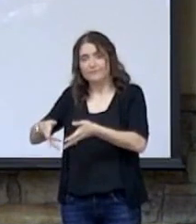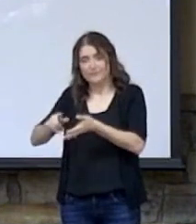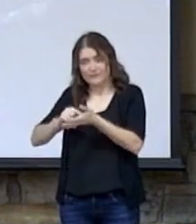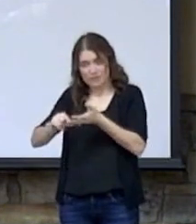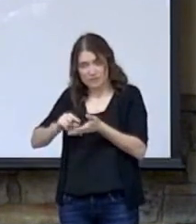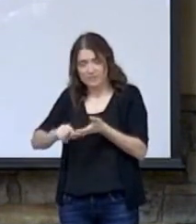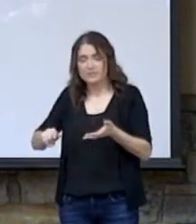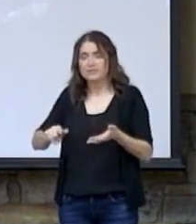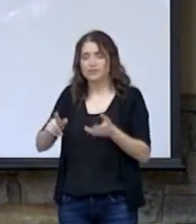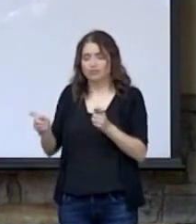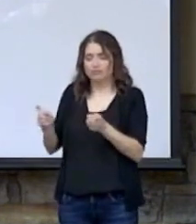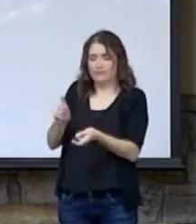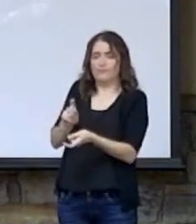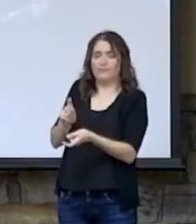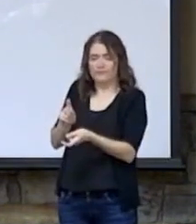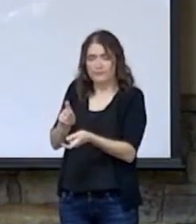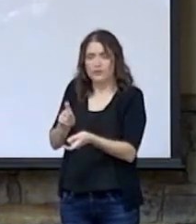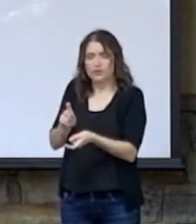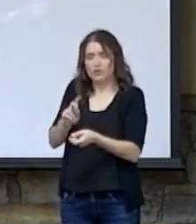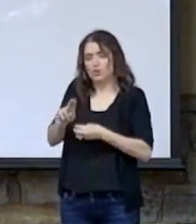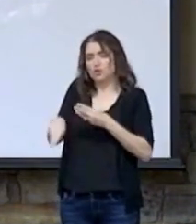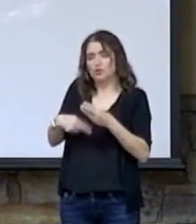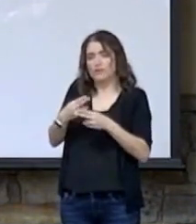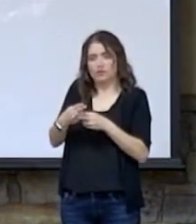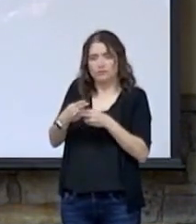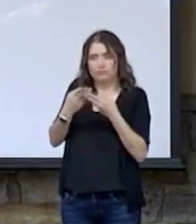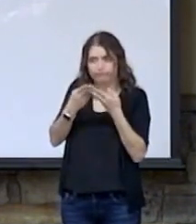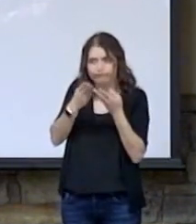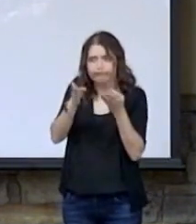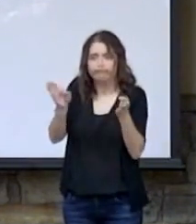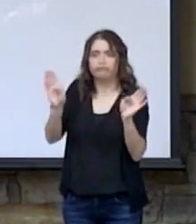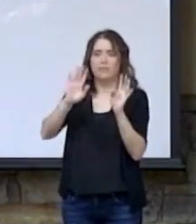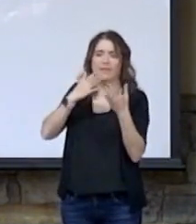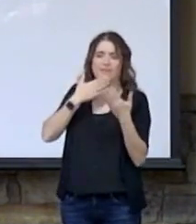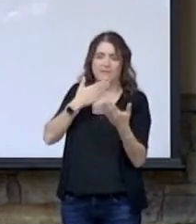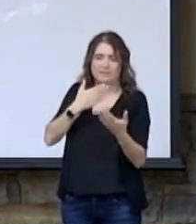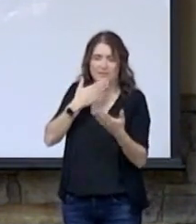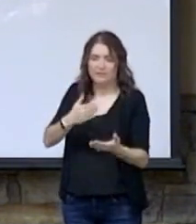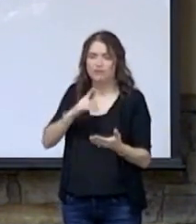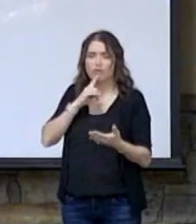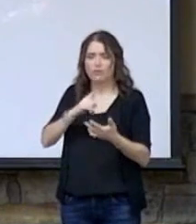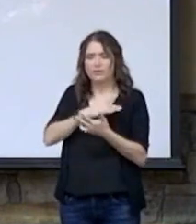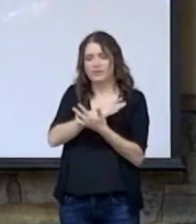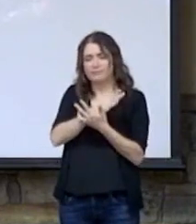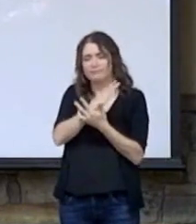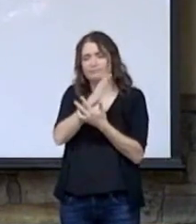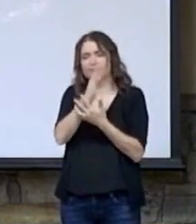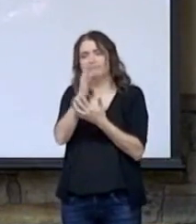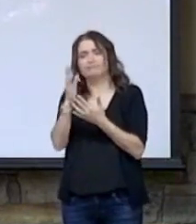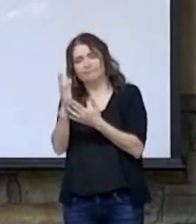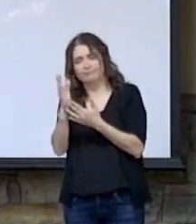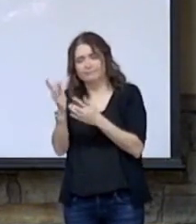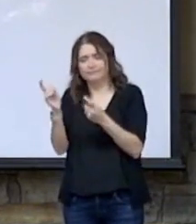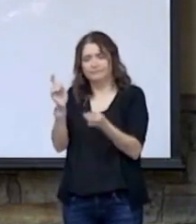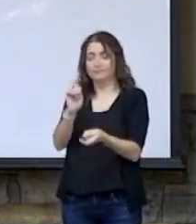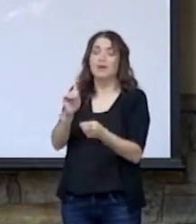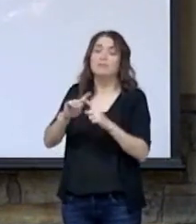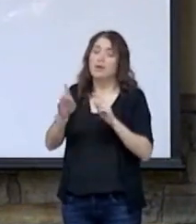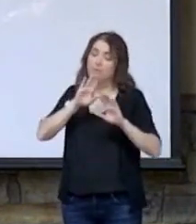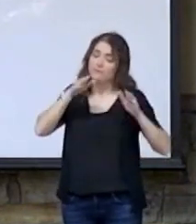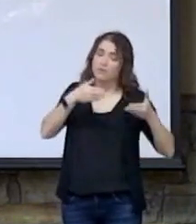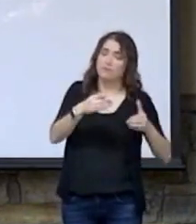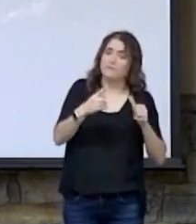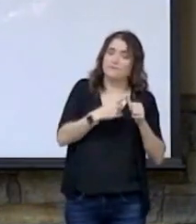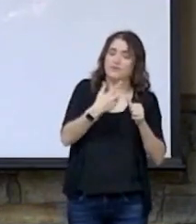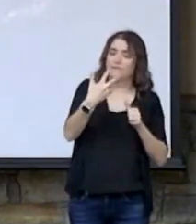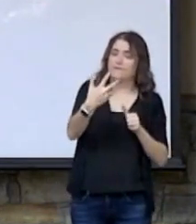particular psalm shift to this idea of universal thanksgiving. So there's somewhat of a progression. But we'll focus on the first five verses. And I want